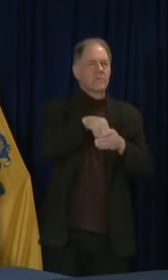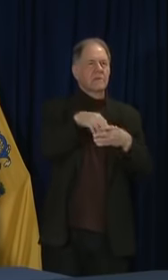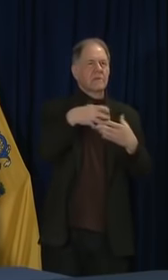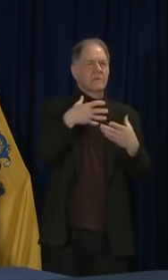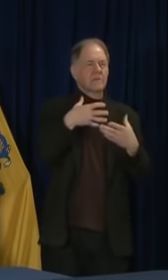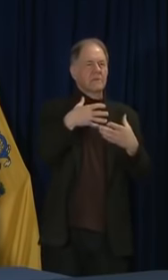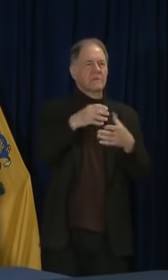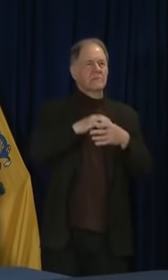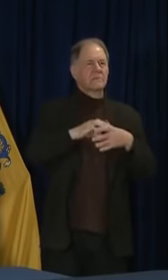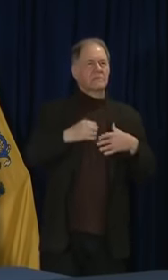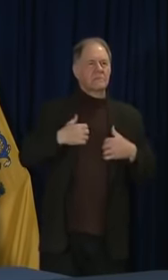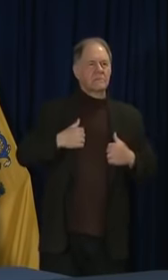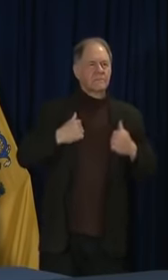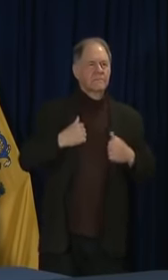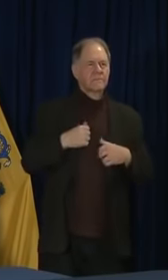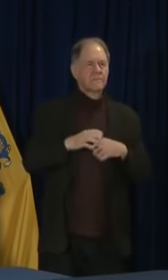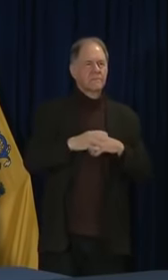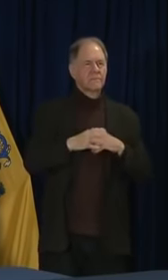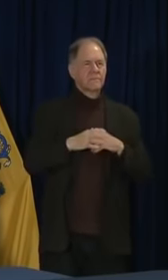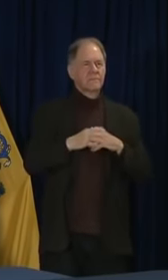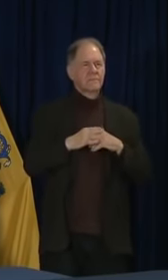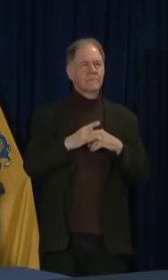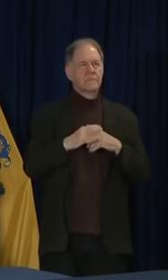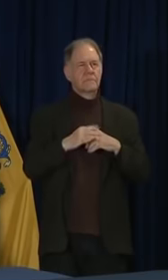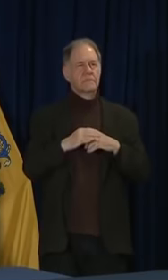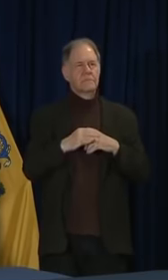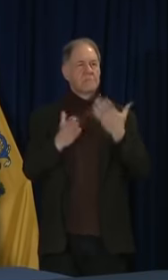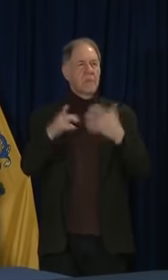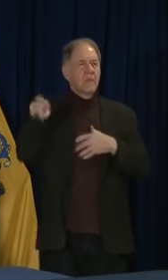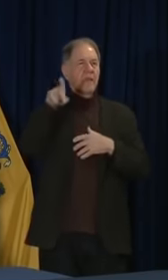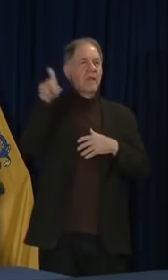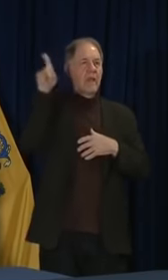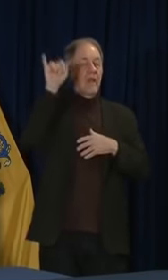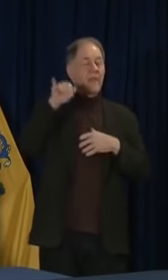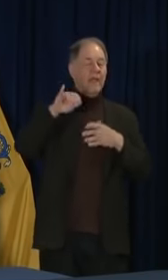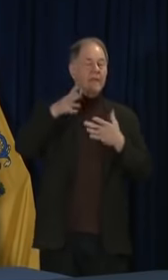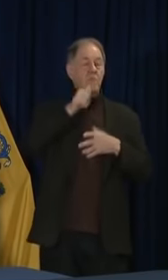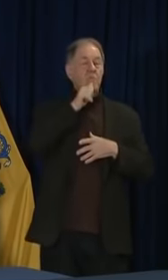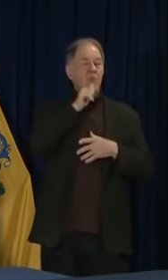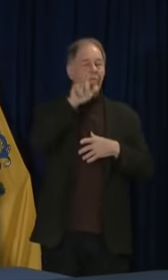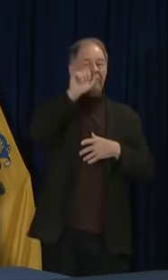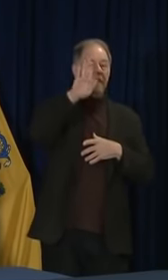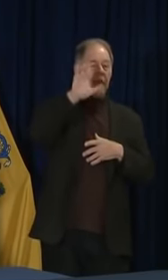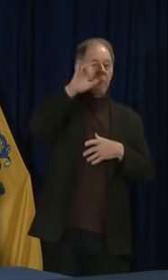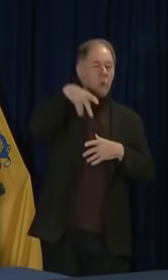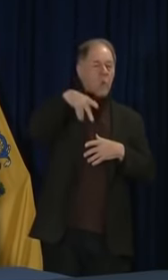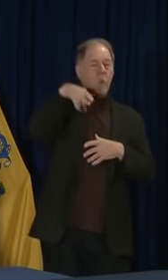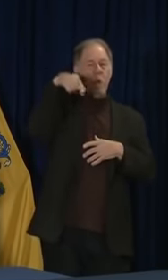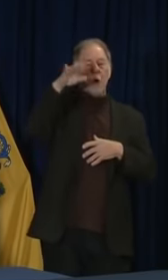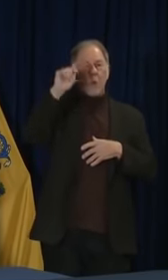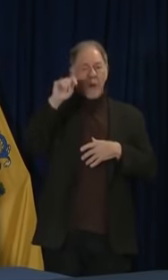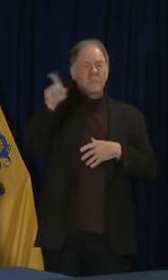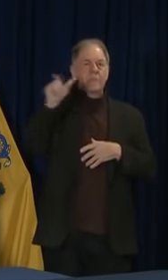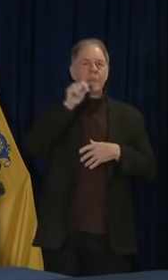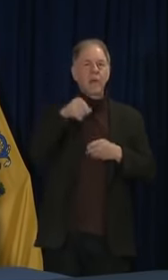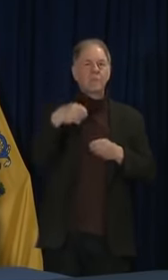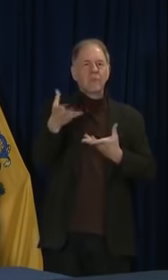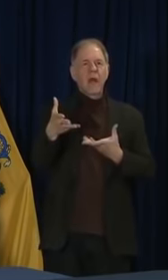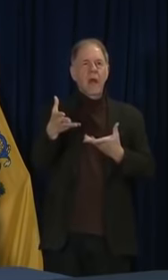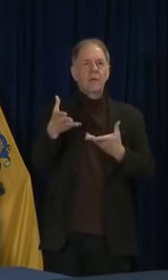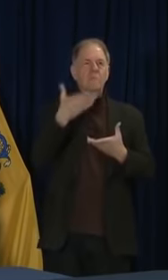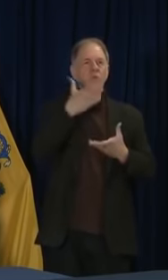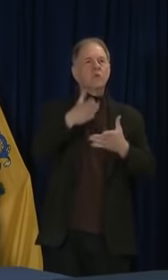testing and not doing the investigative work that the local health officials do? So I'll do the first, and then